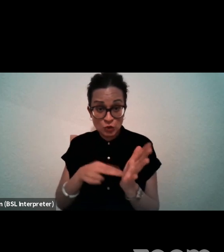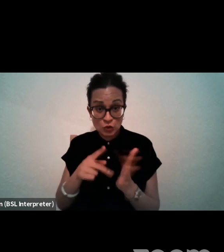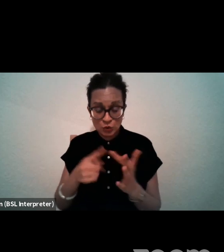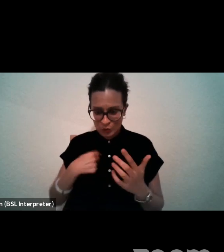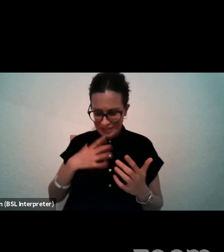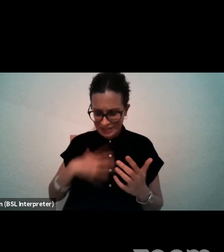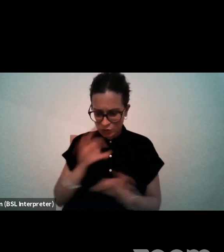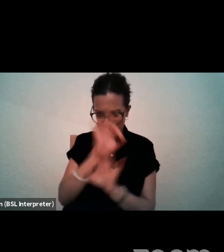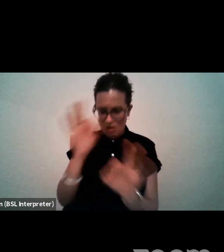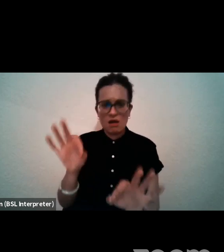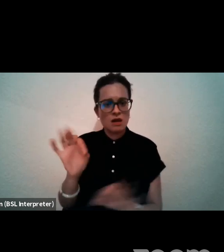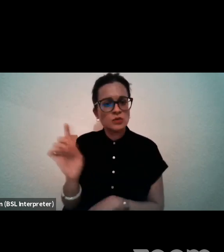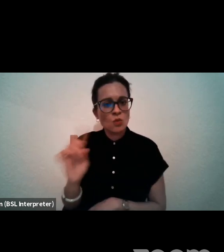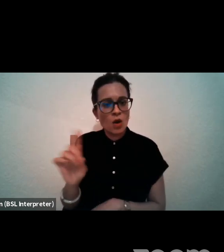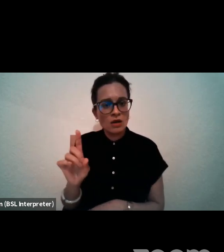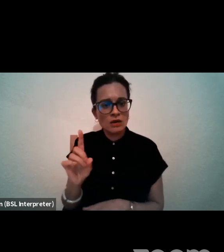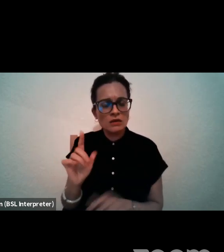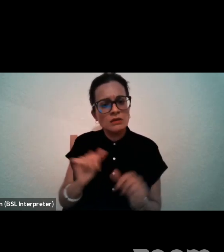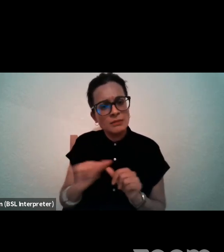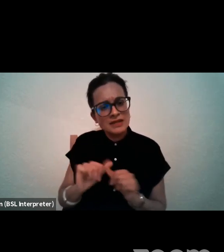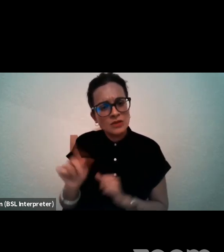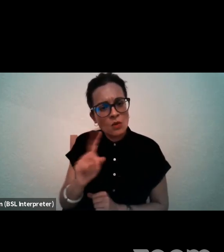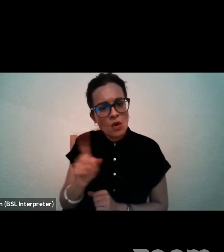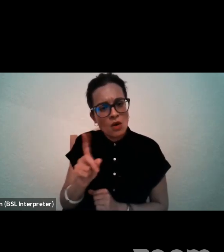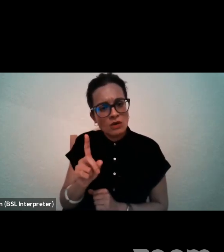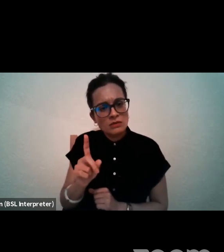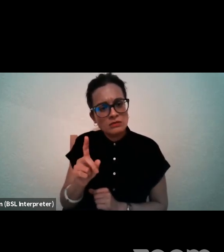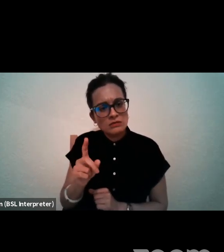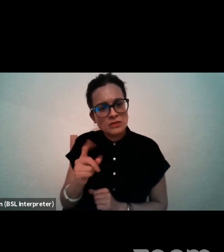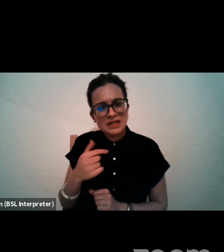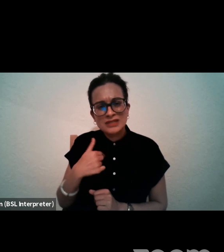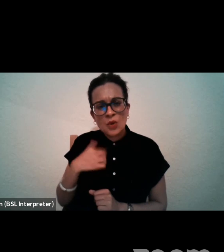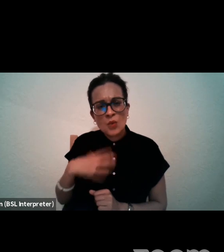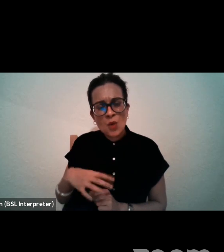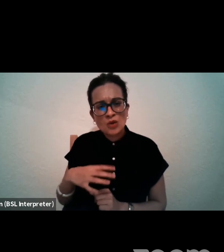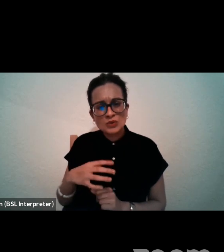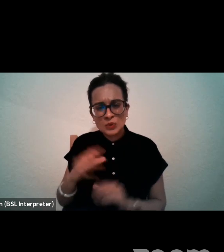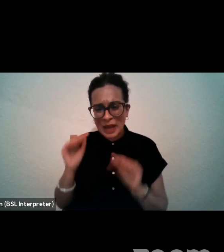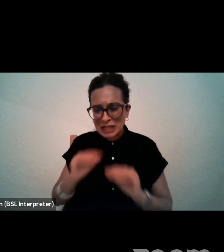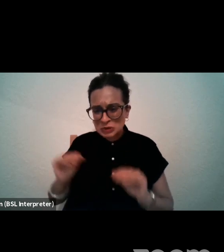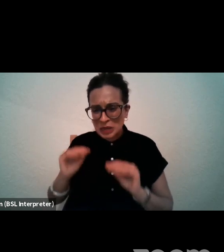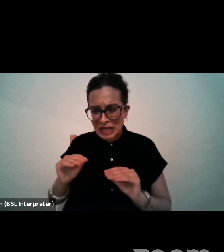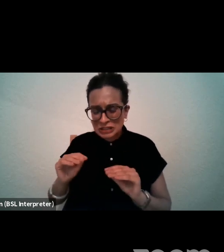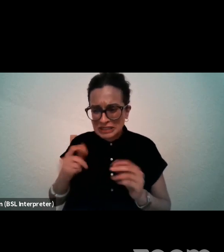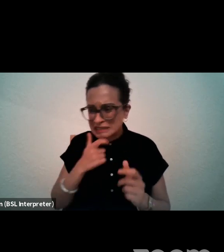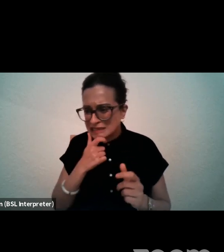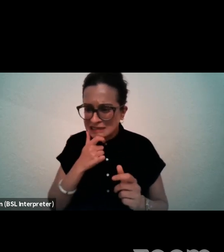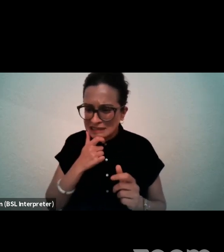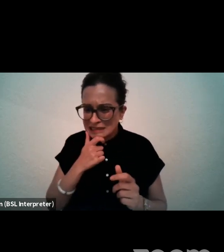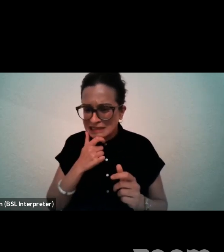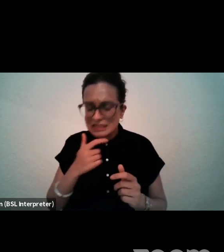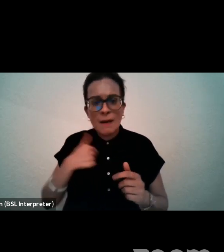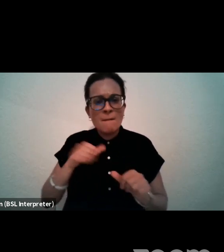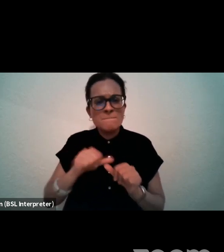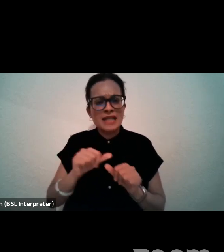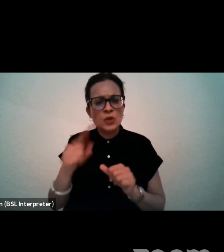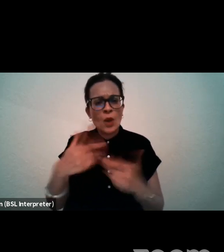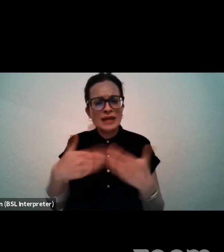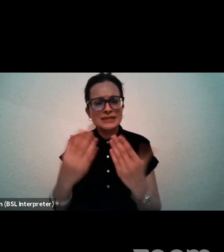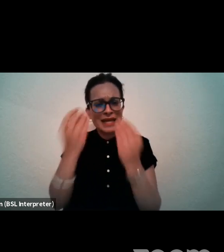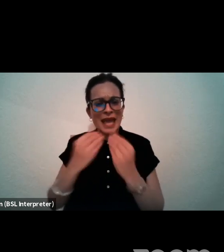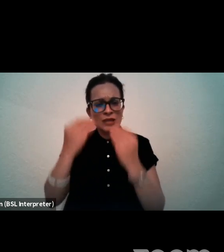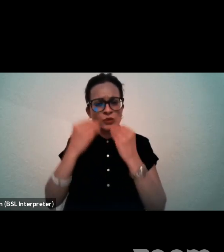question. Is it better that we don't want to lose a day of education, but it's better that we don't lose a day of education? I'd rather not